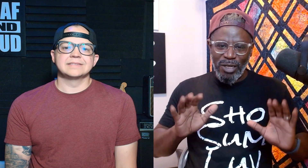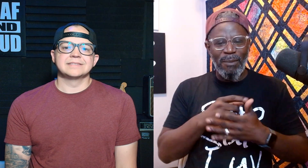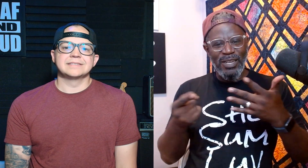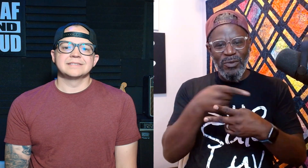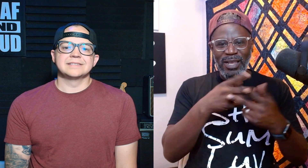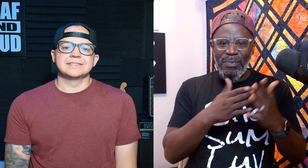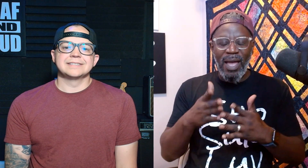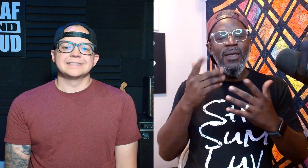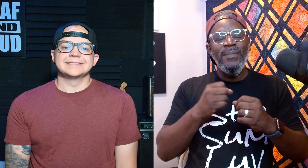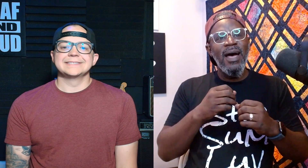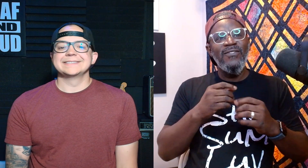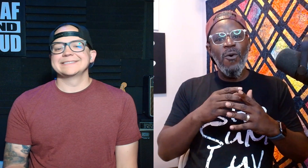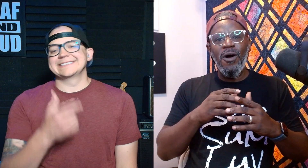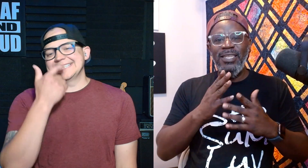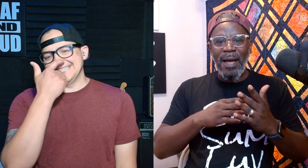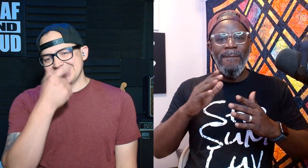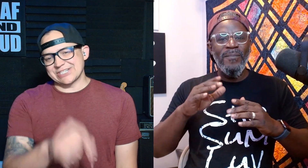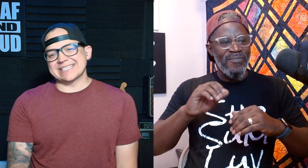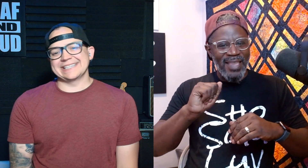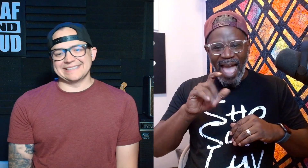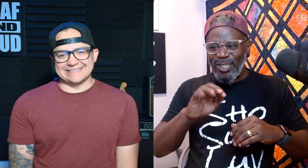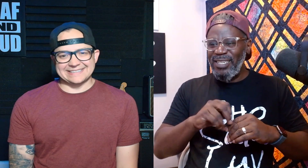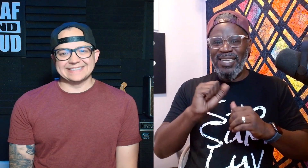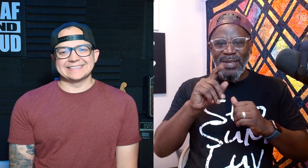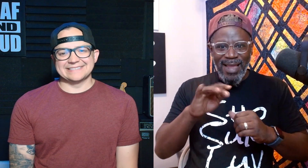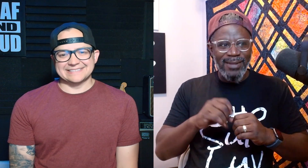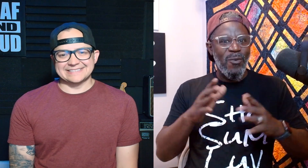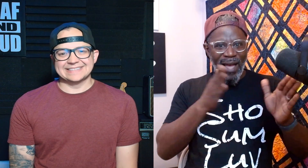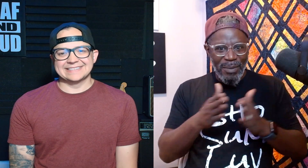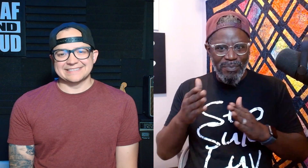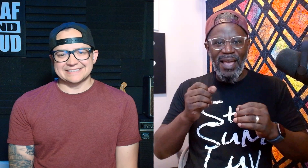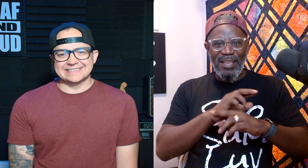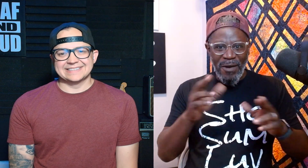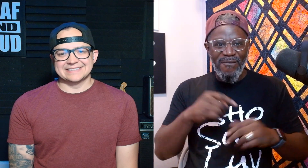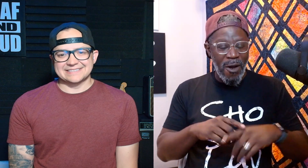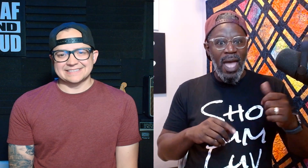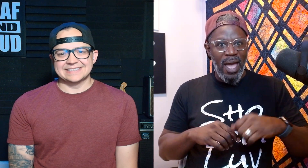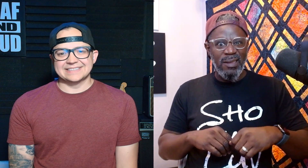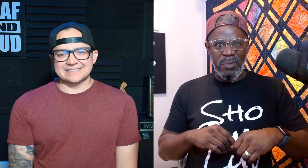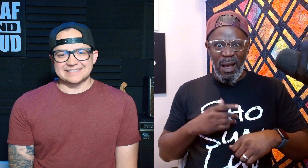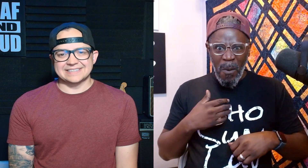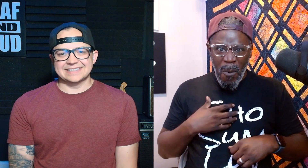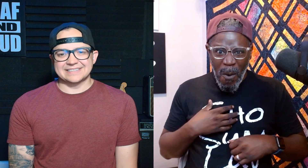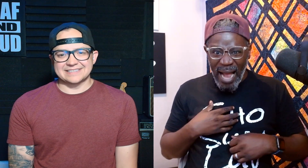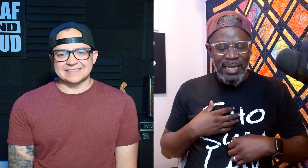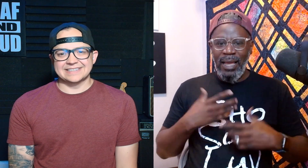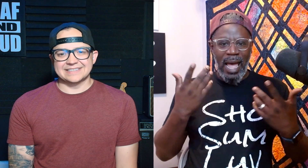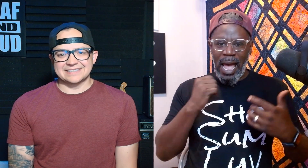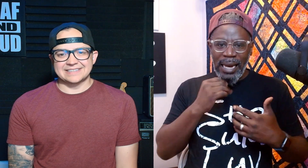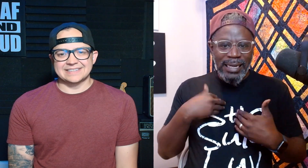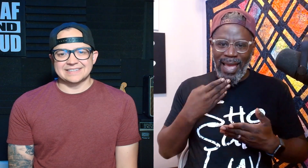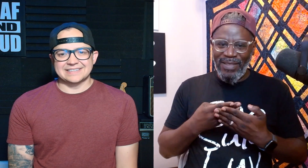you do the push-up, you need to do the, because for some action, some stunt, we have to prepare to get ready for. And so I was like,